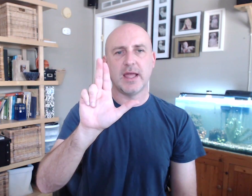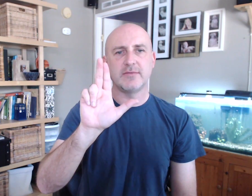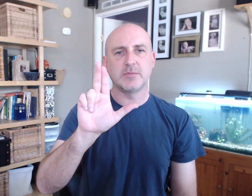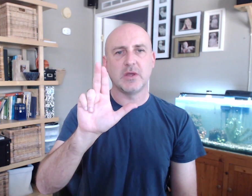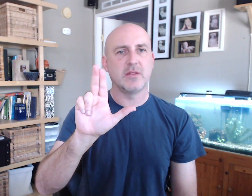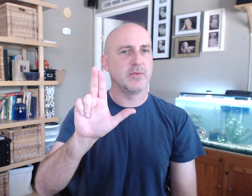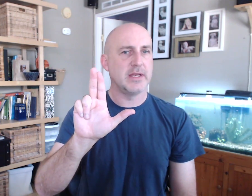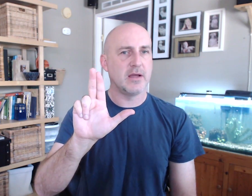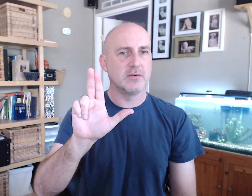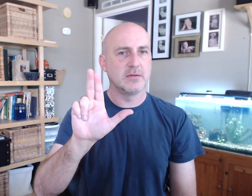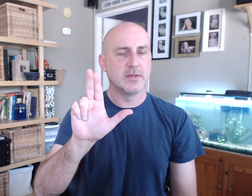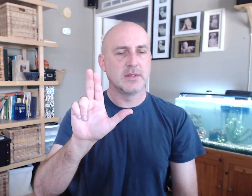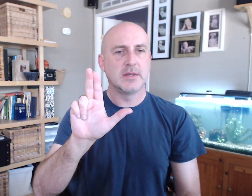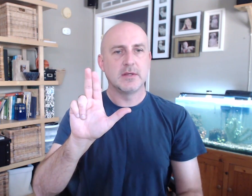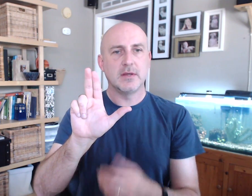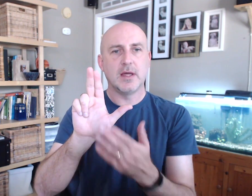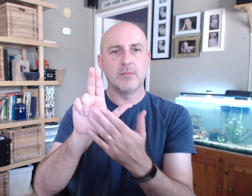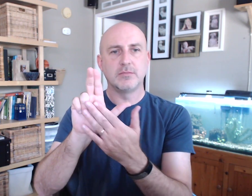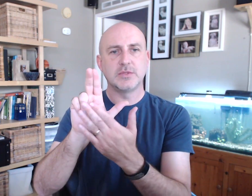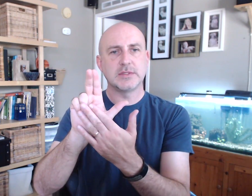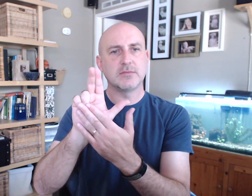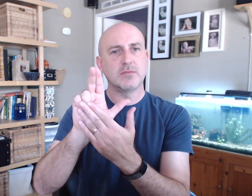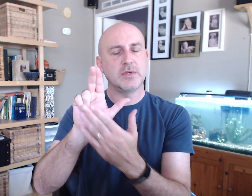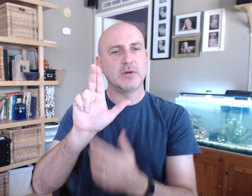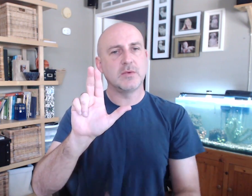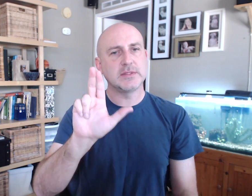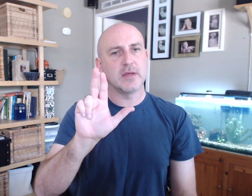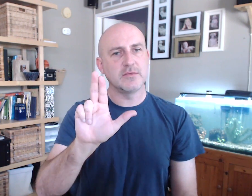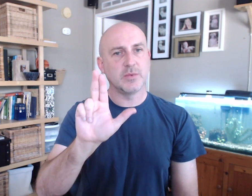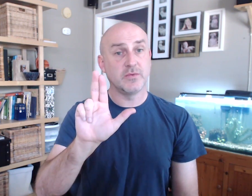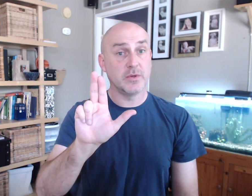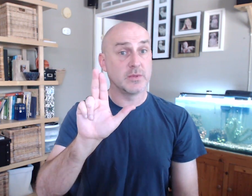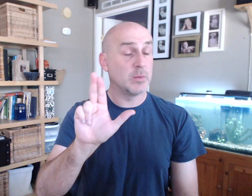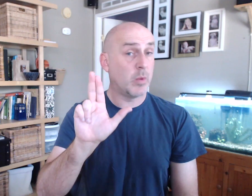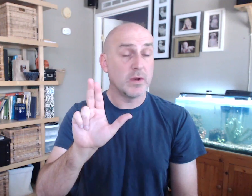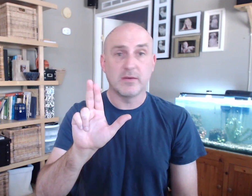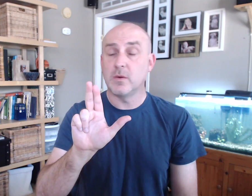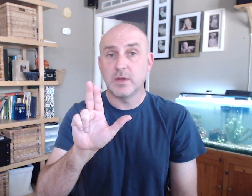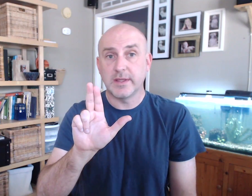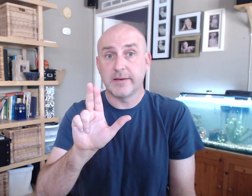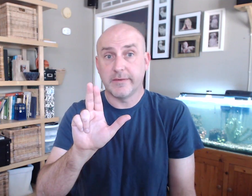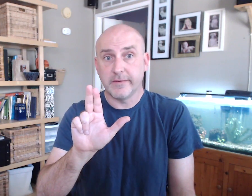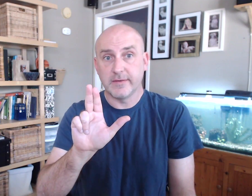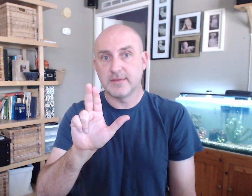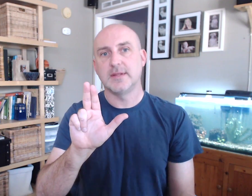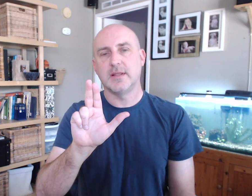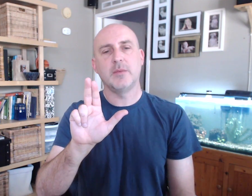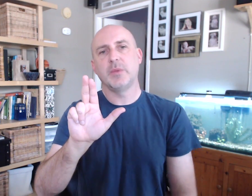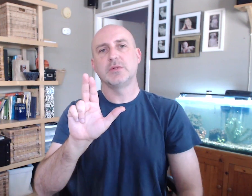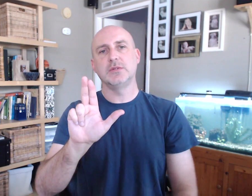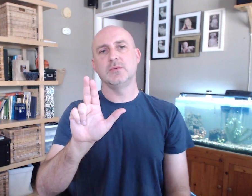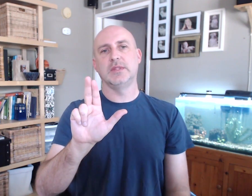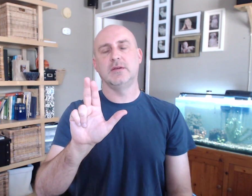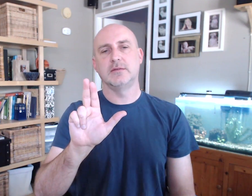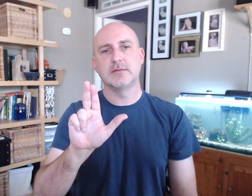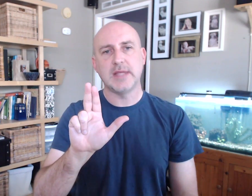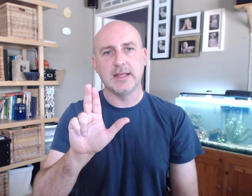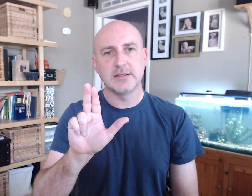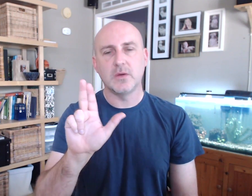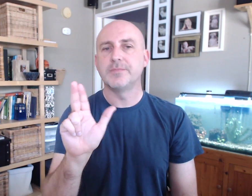to be all the way down. Just what's comfortable for you is important. You don't want to get hurt, and a lot of people do when they're signing. So at